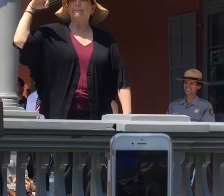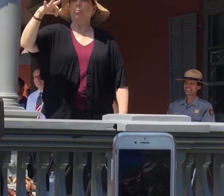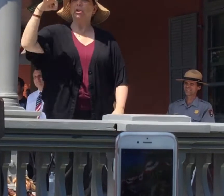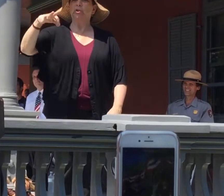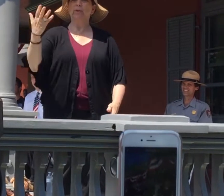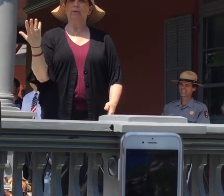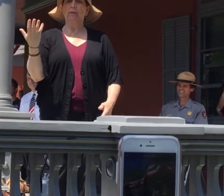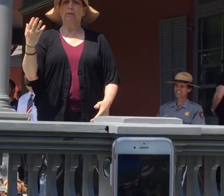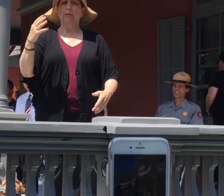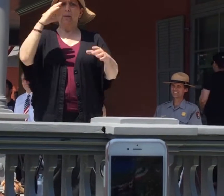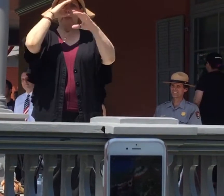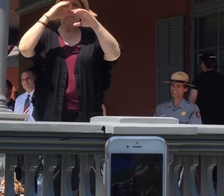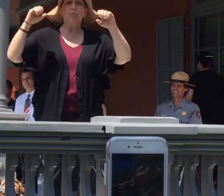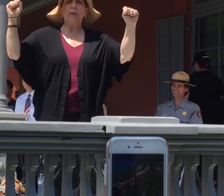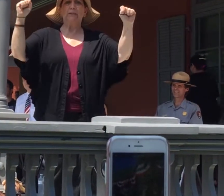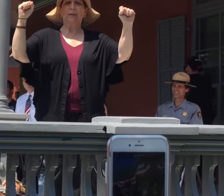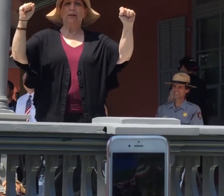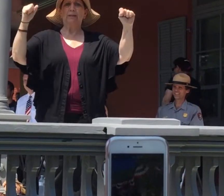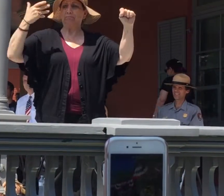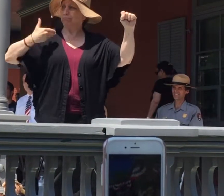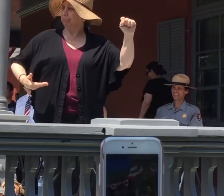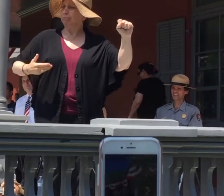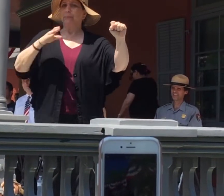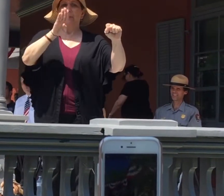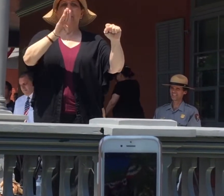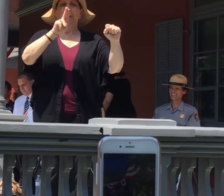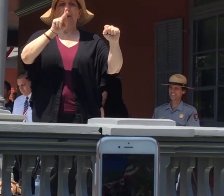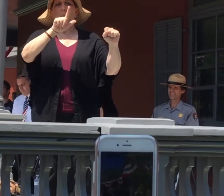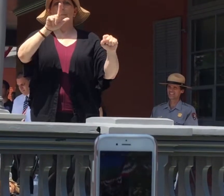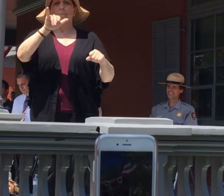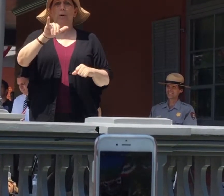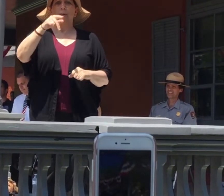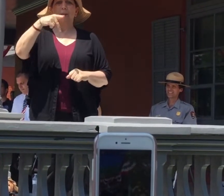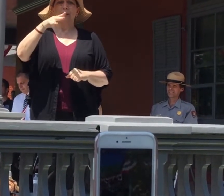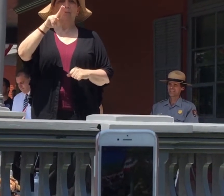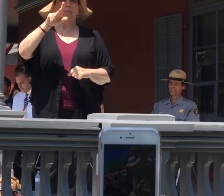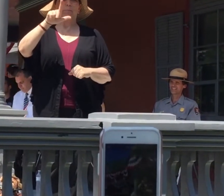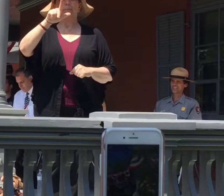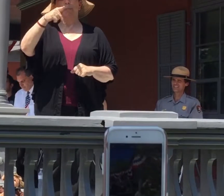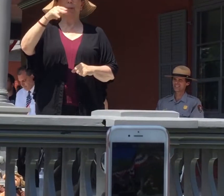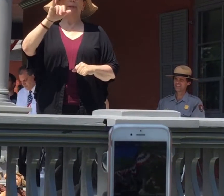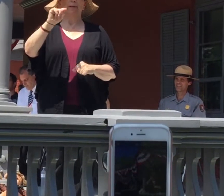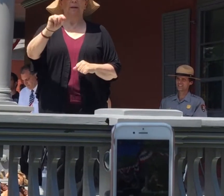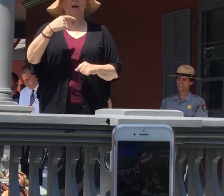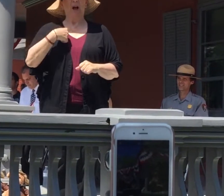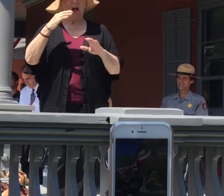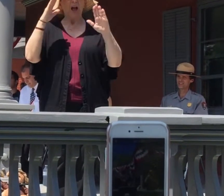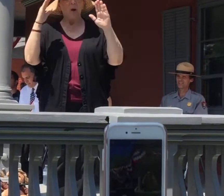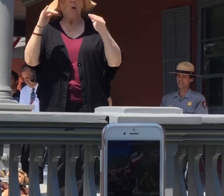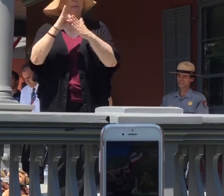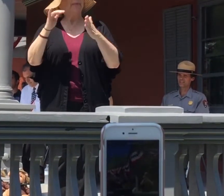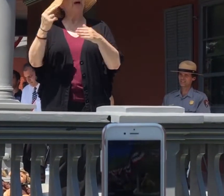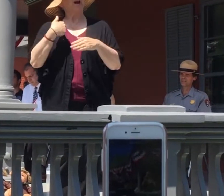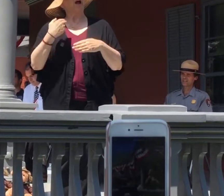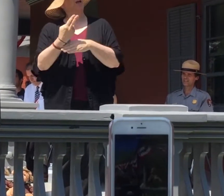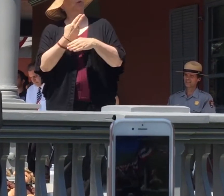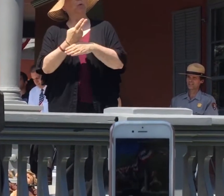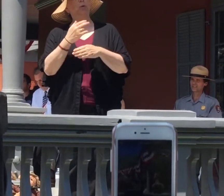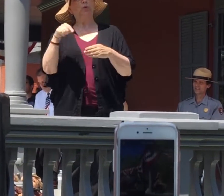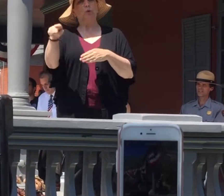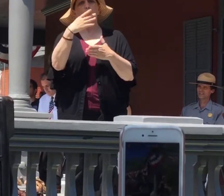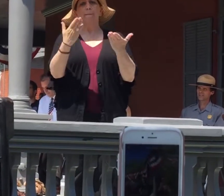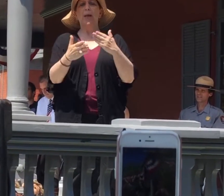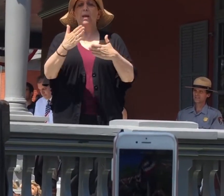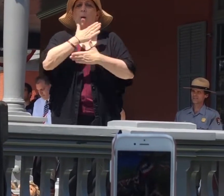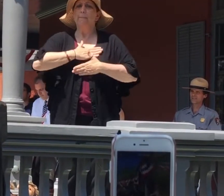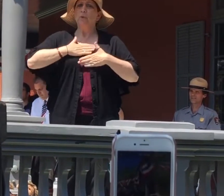the presidency is a bully pulpit, too." I hope it is a bully pulpit that I used in some way that you might